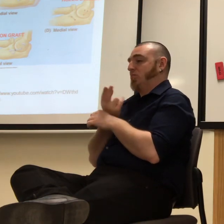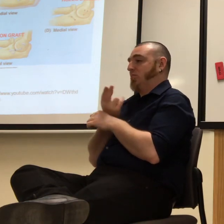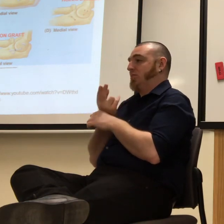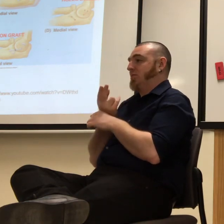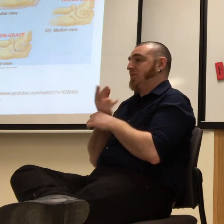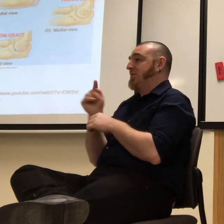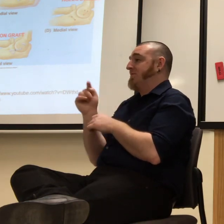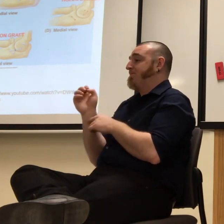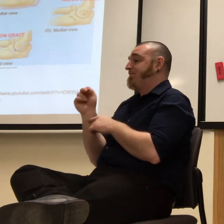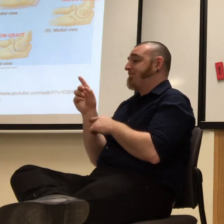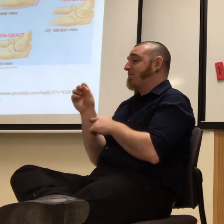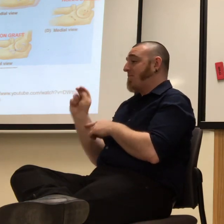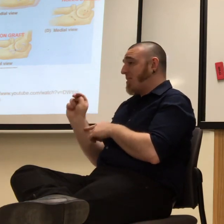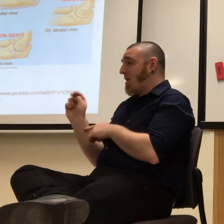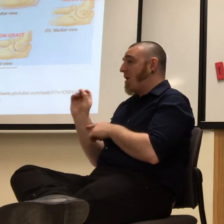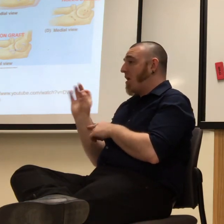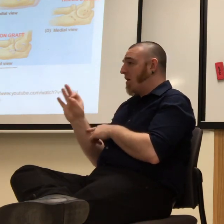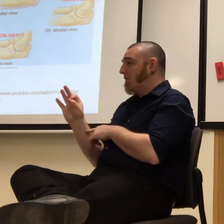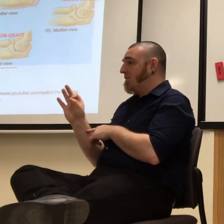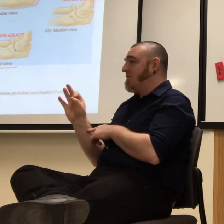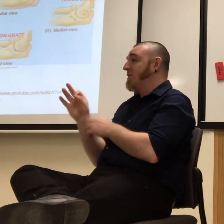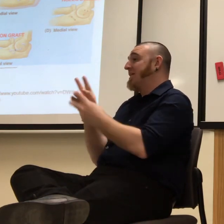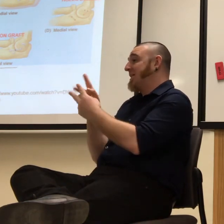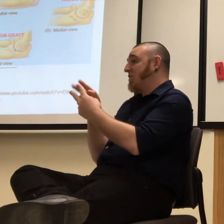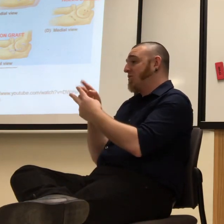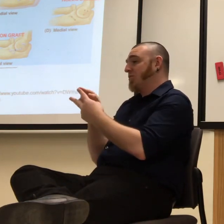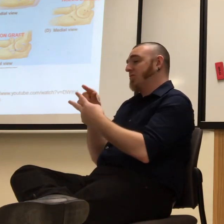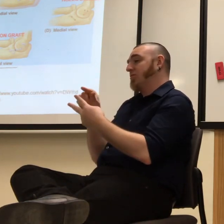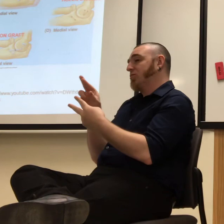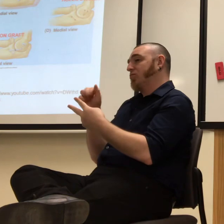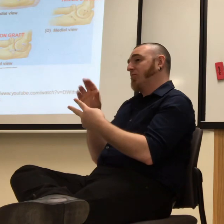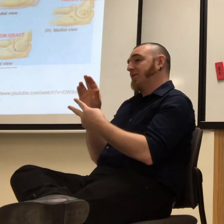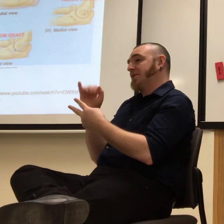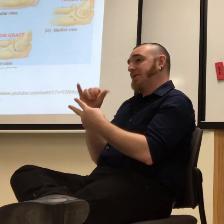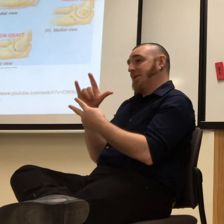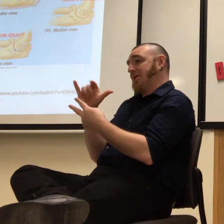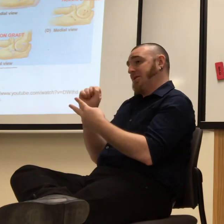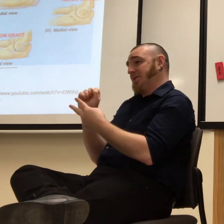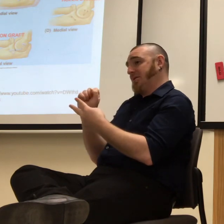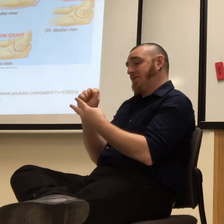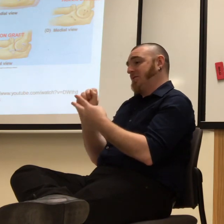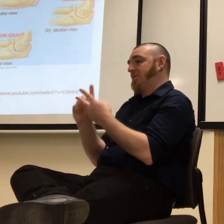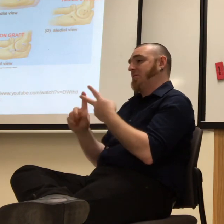tendon of either gracilis